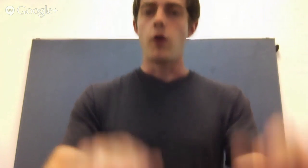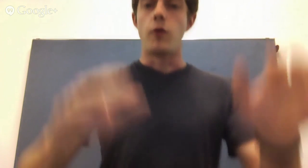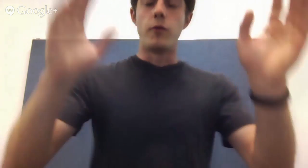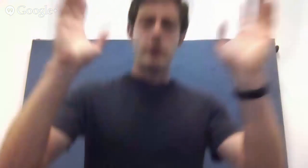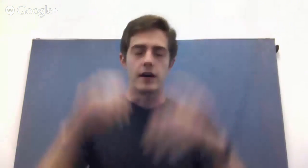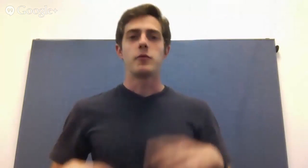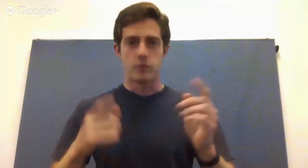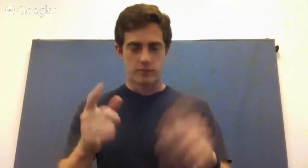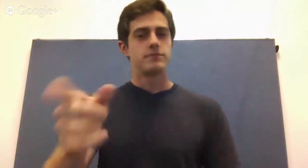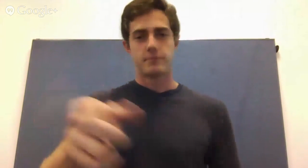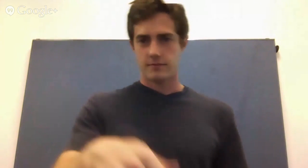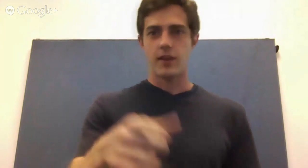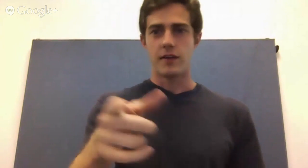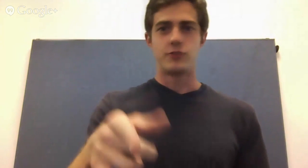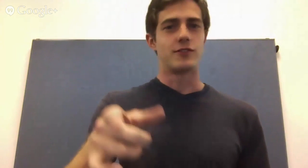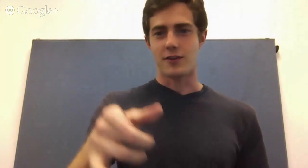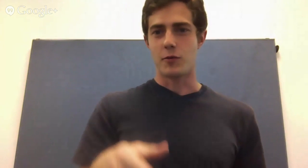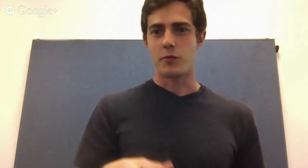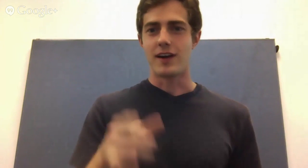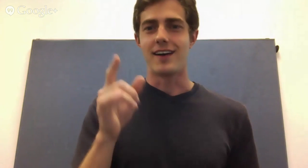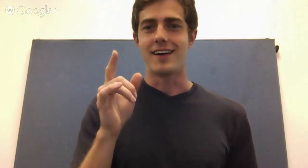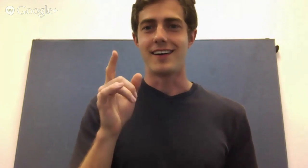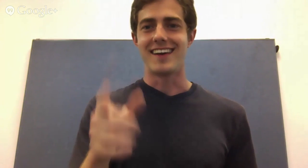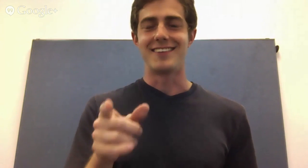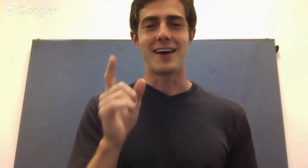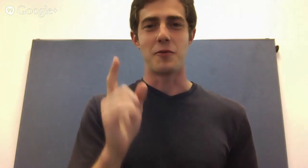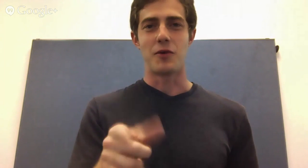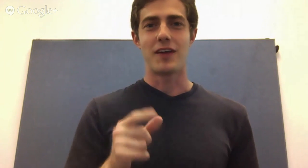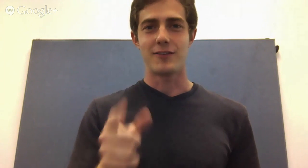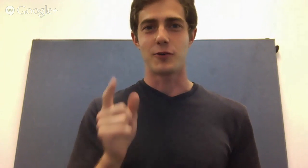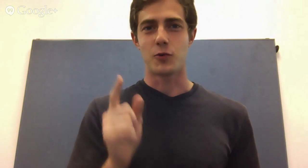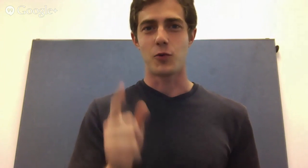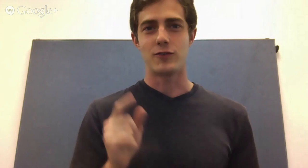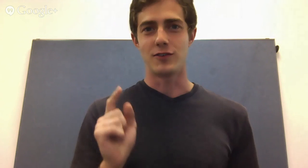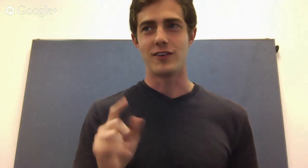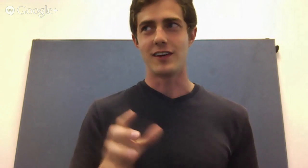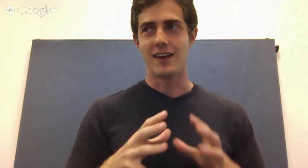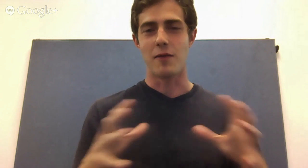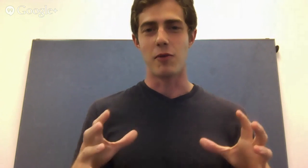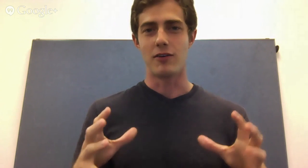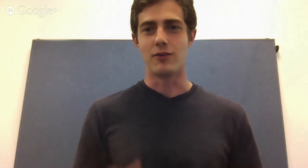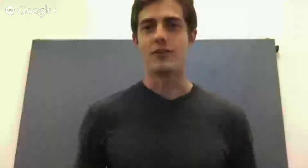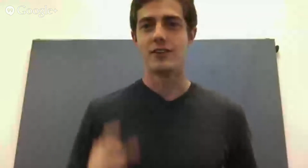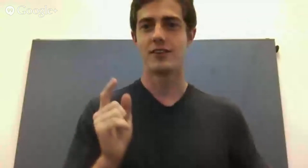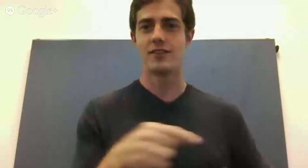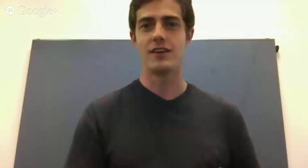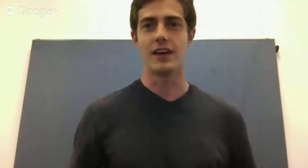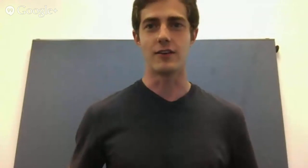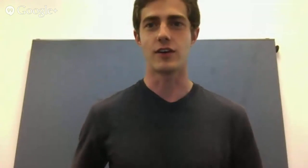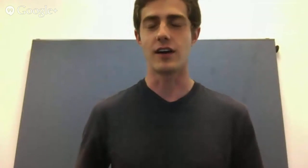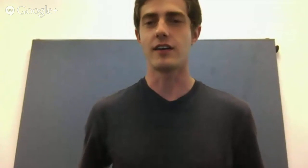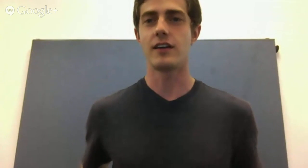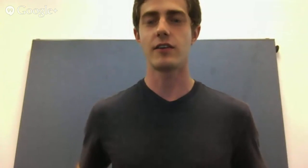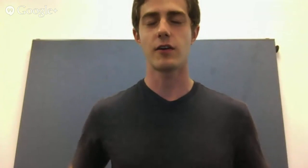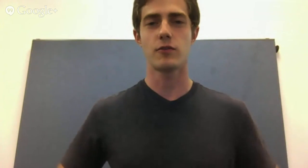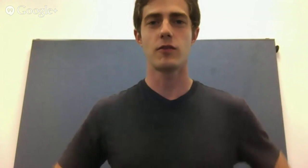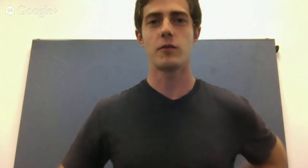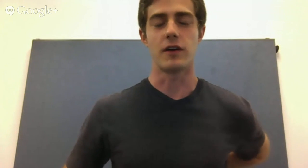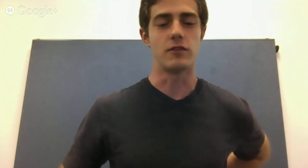Oh yeah, I just saw the reply. Yes, I will answer questions in a bundle, the Danish guy. And if I go too long without doing